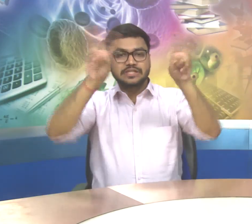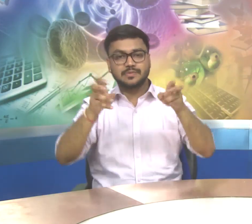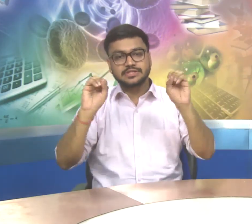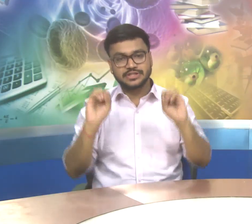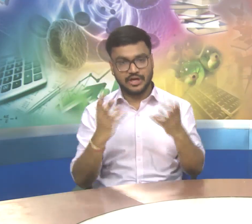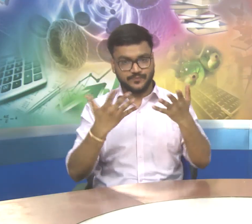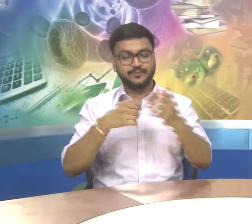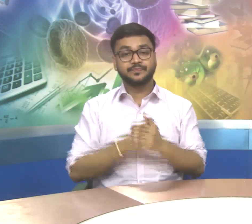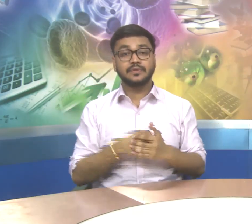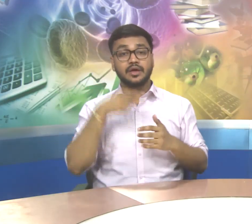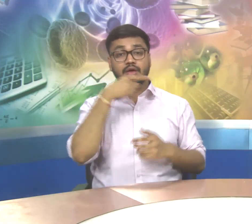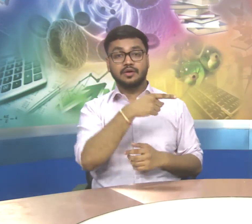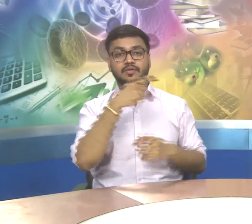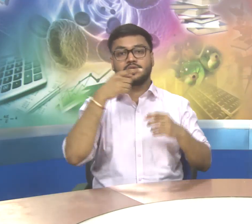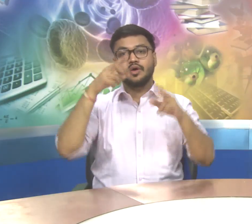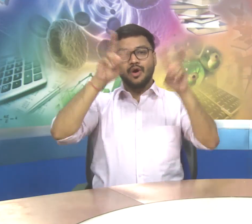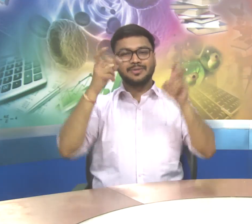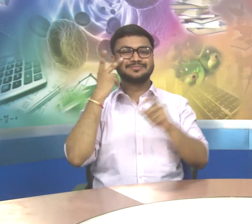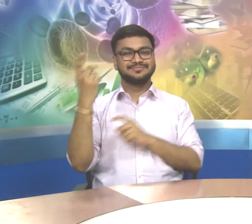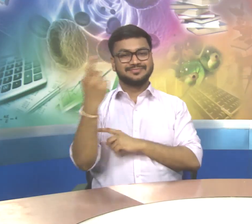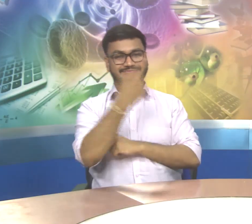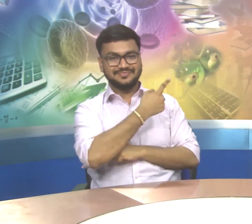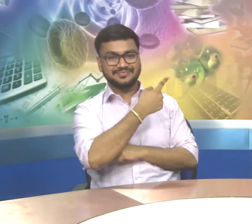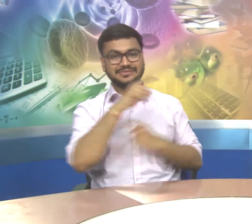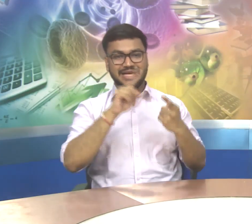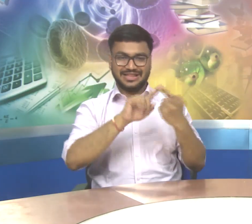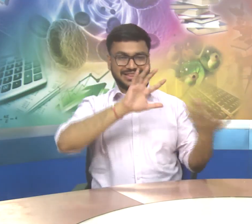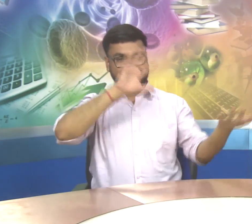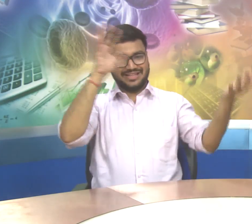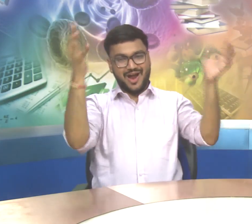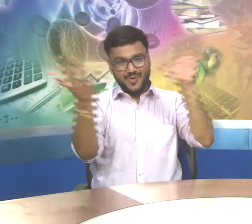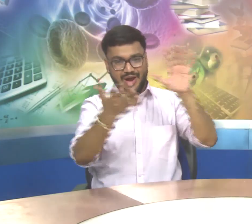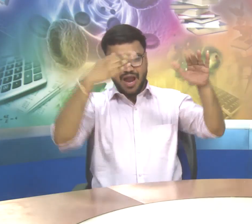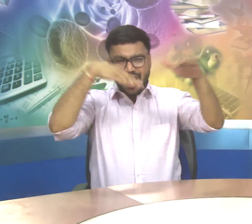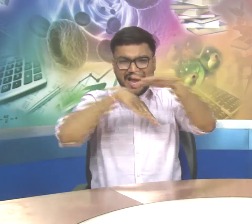So let's start our topic, which is environment and human society.